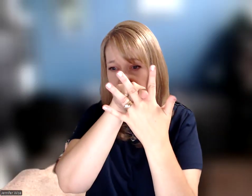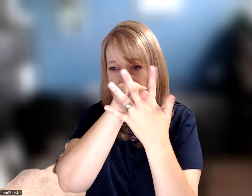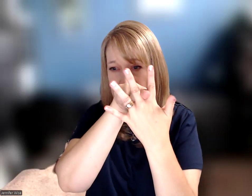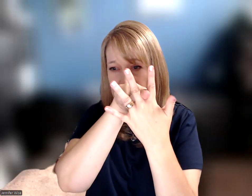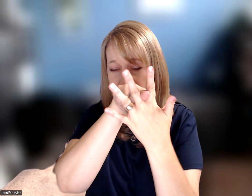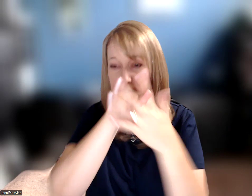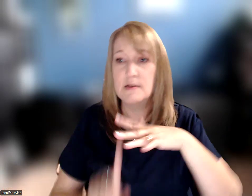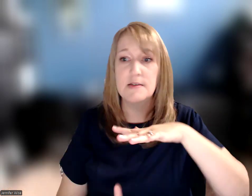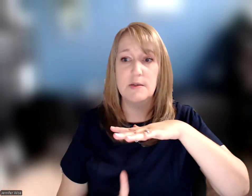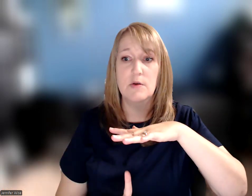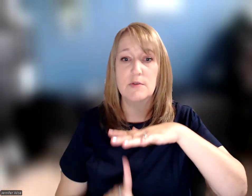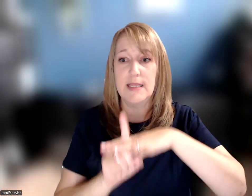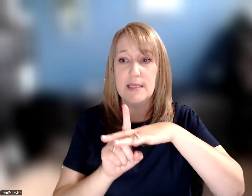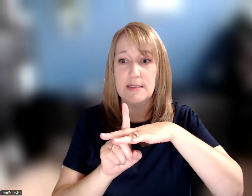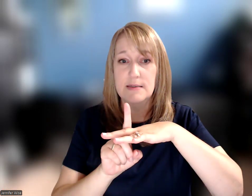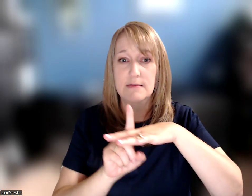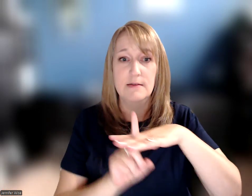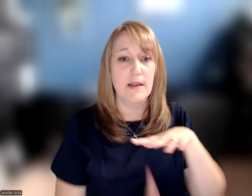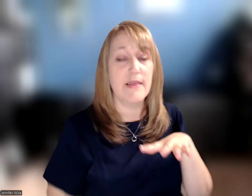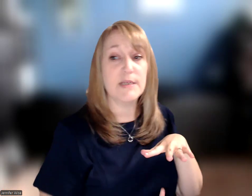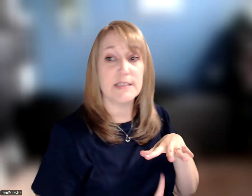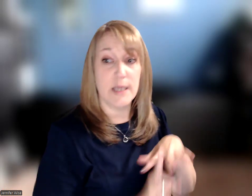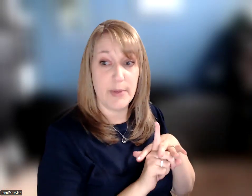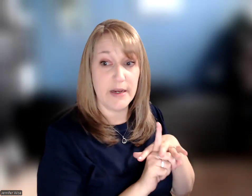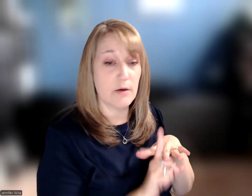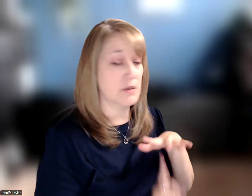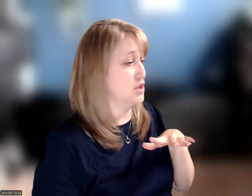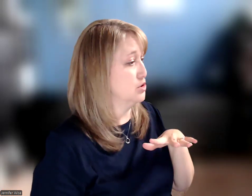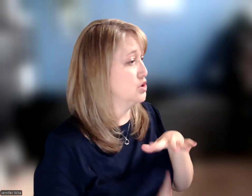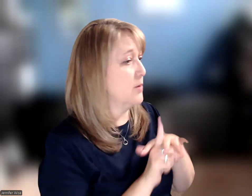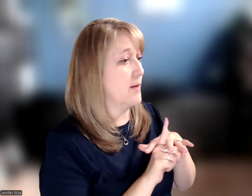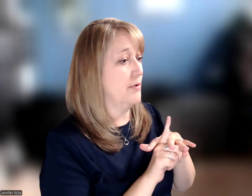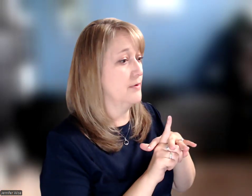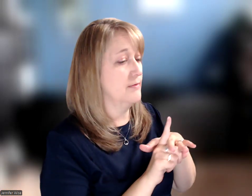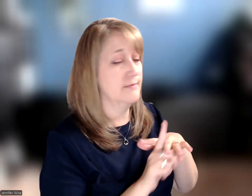right there. So it goes like this. That means to appear or to show up.